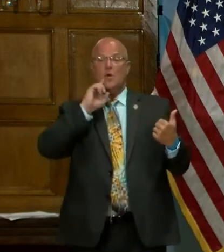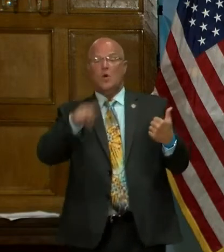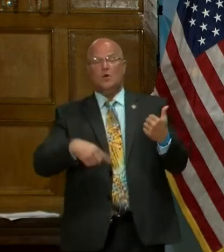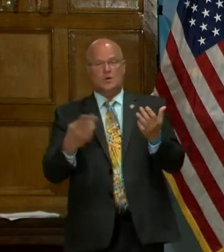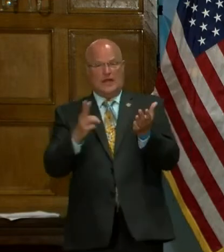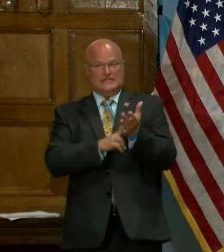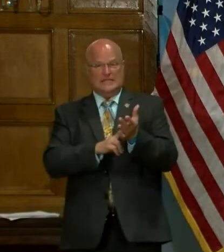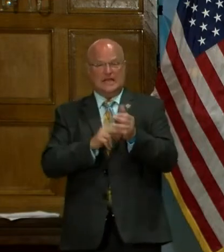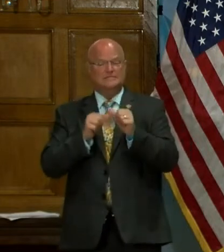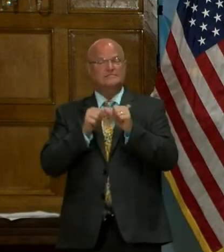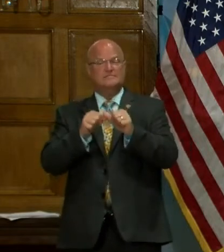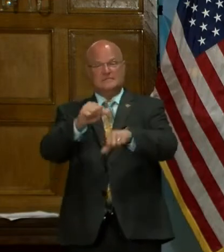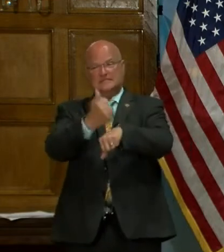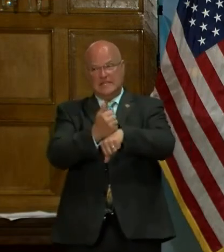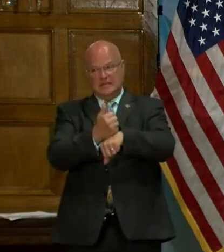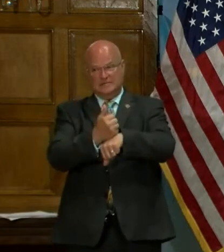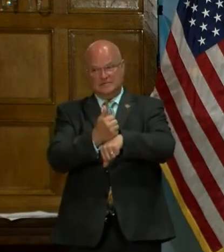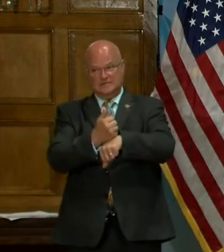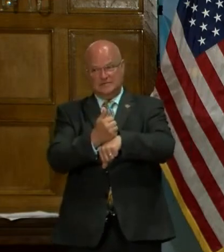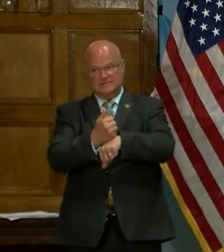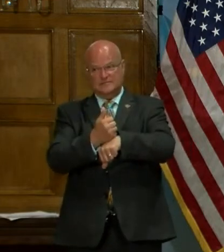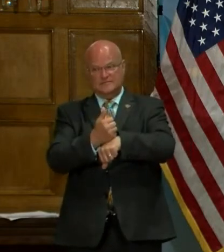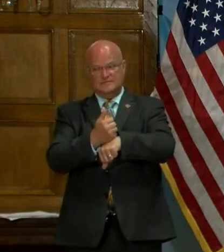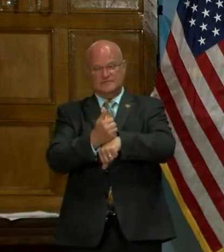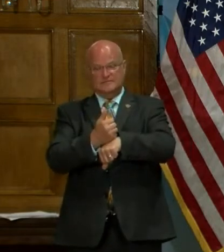that I signed remains in place.